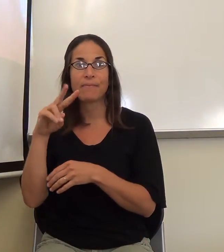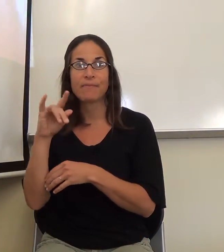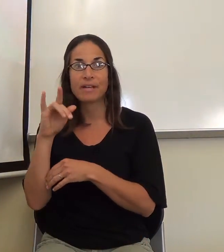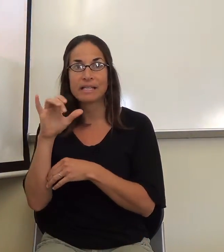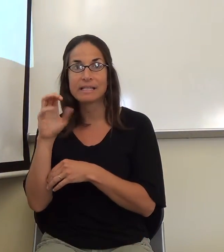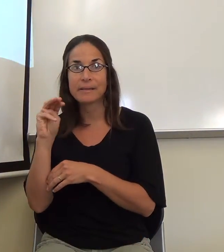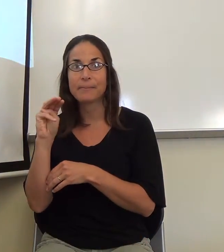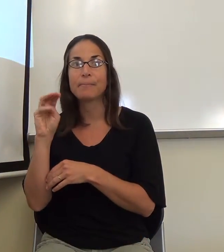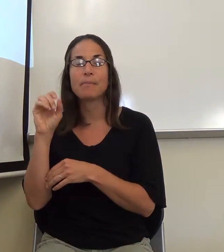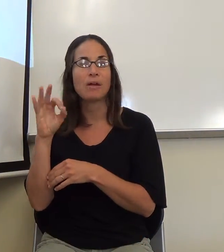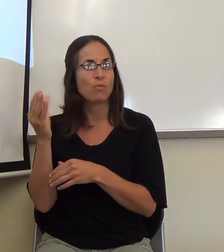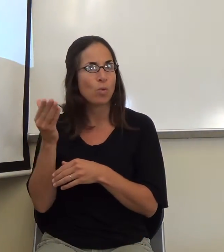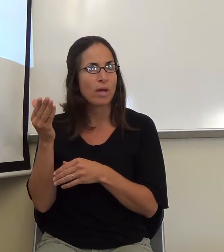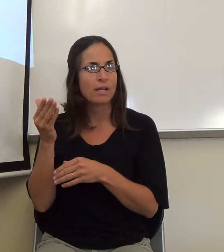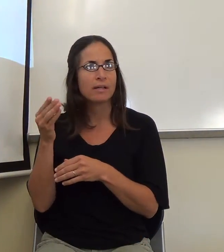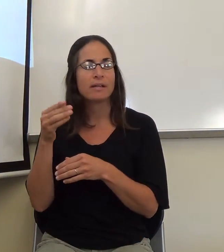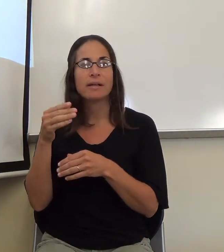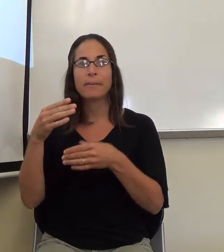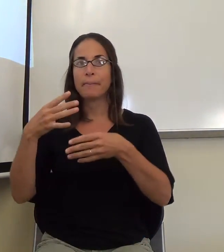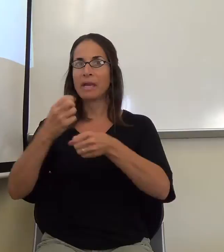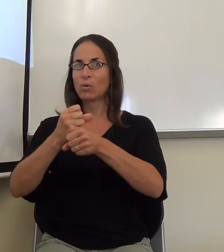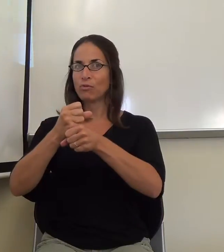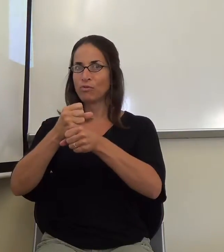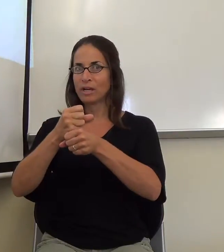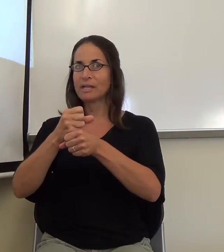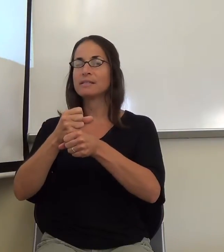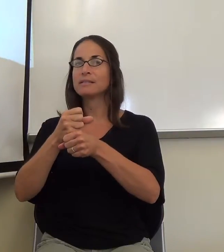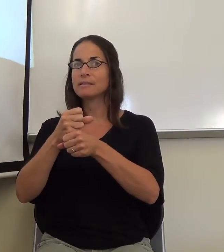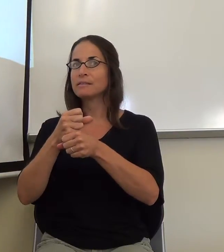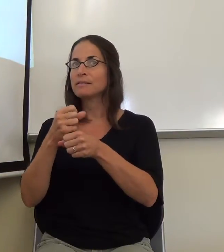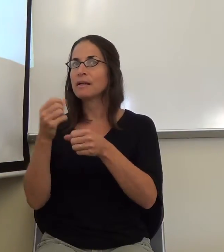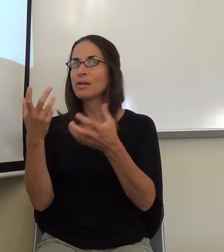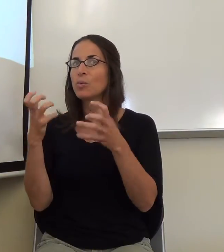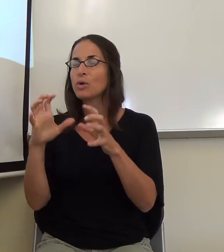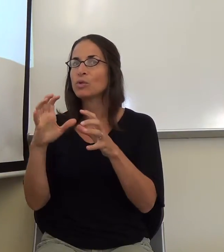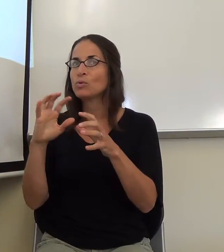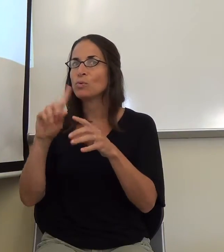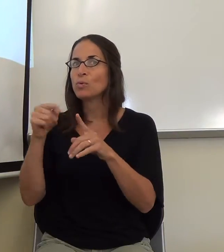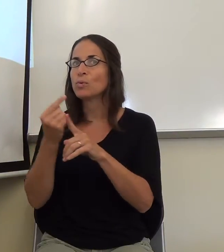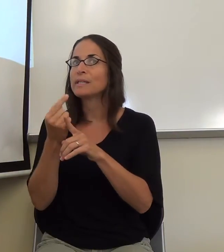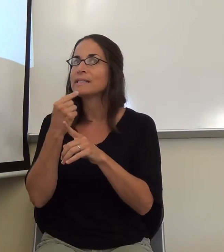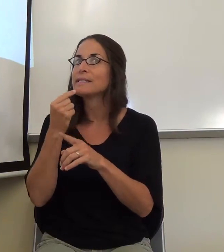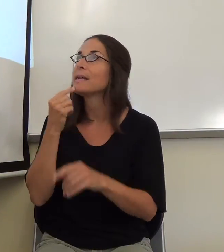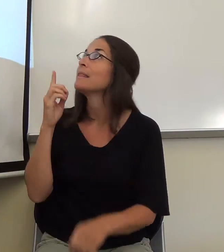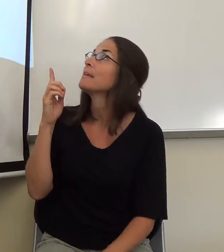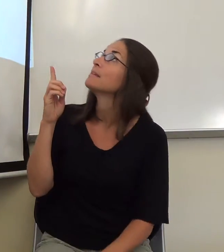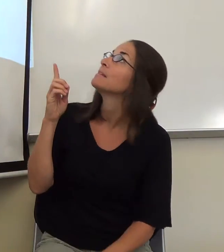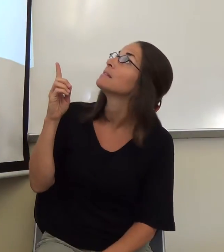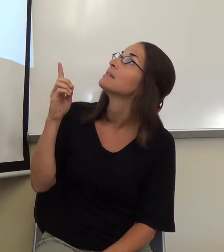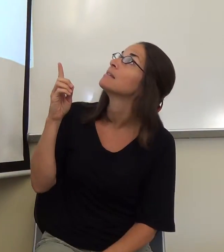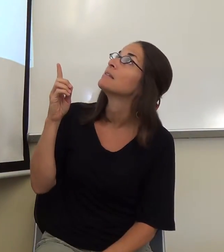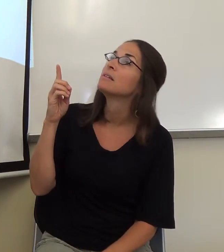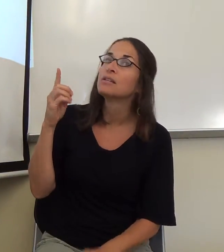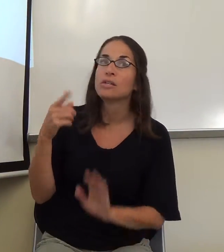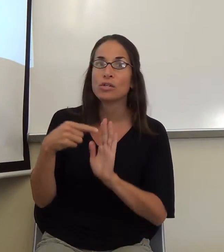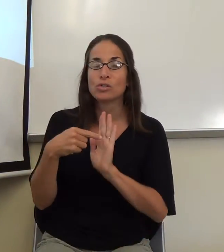I'm asking you to paraphrase, I don't want you to just say this. I want you to show me that you know what